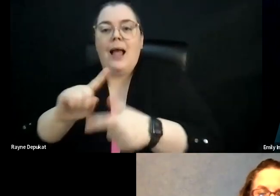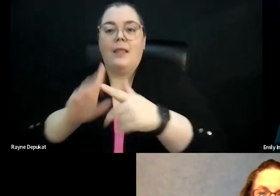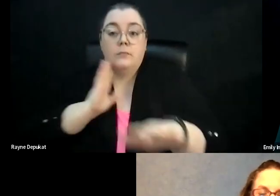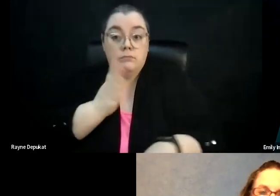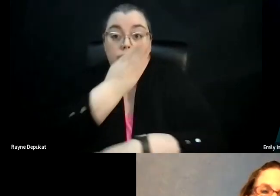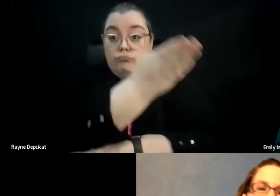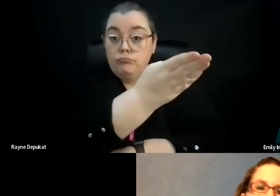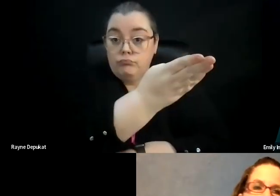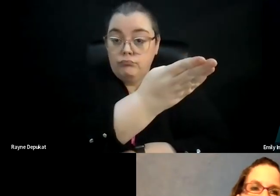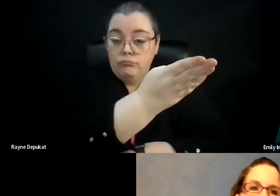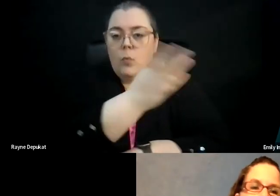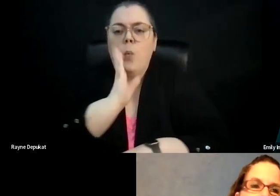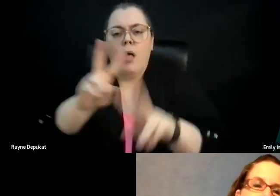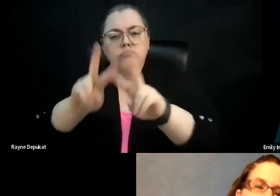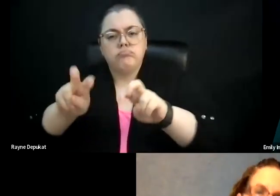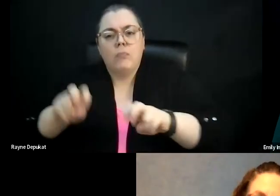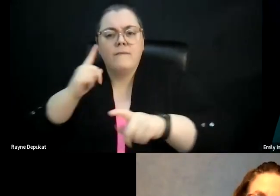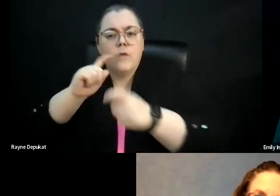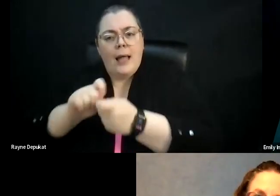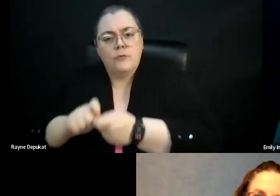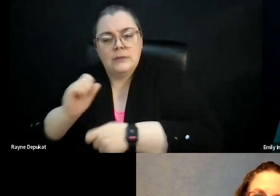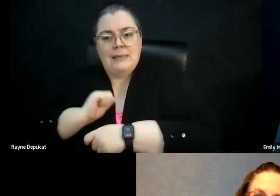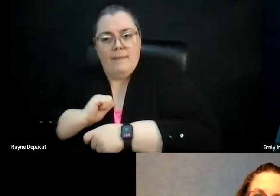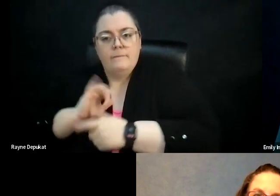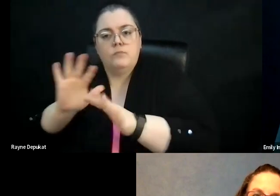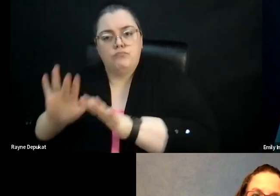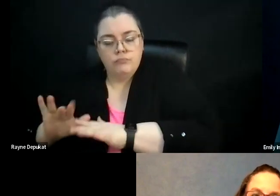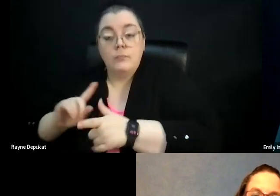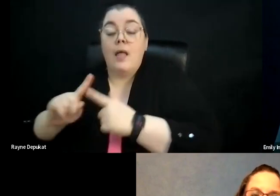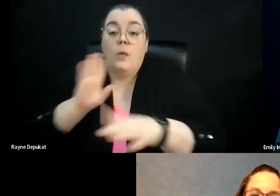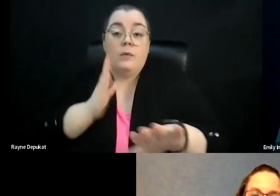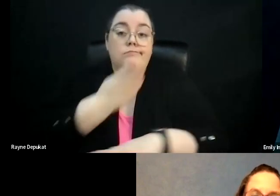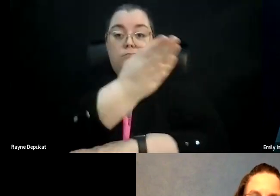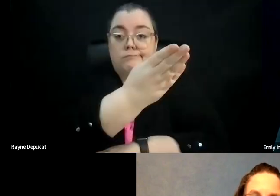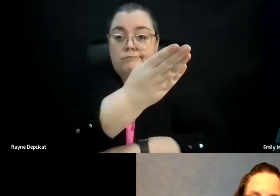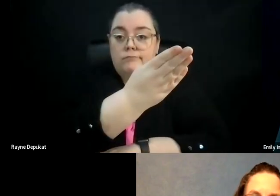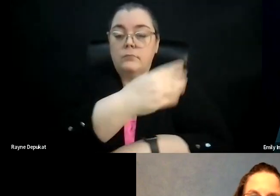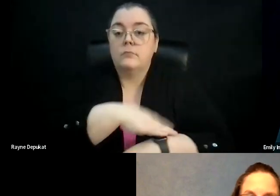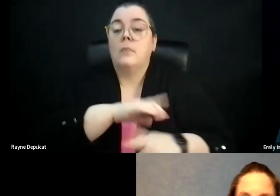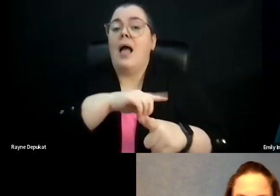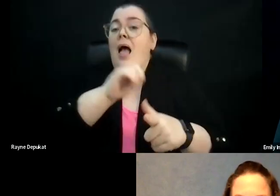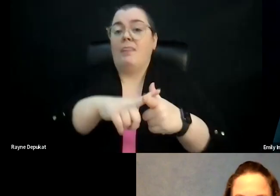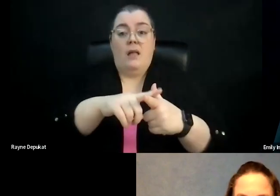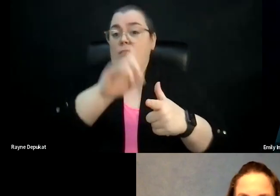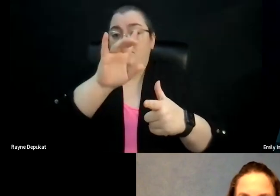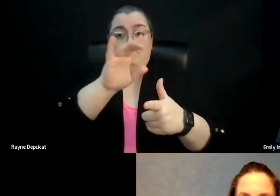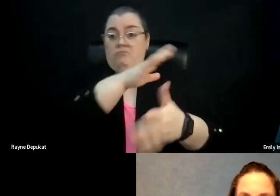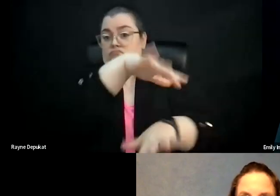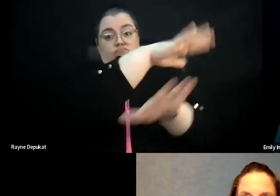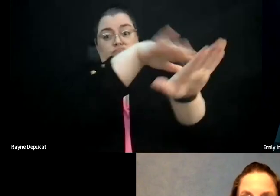work. And we will submit what we come up with, and we will look into it for ourselves and do our research and submit what we come up with.